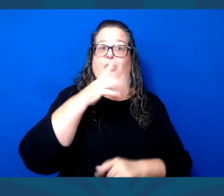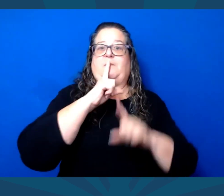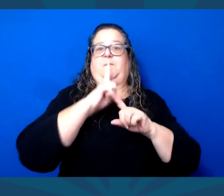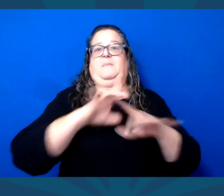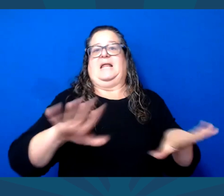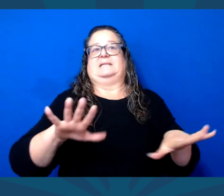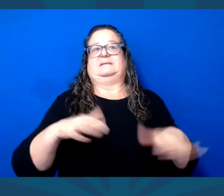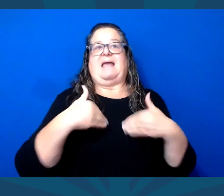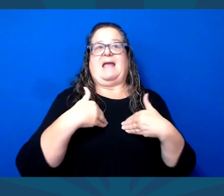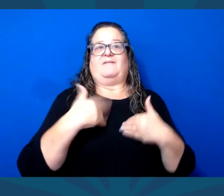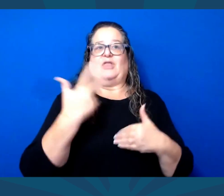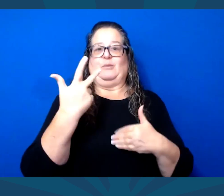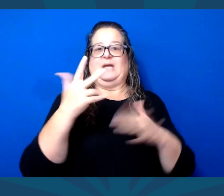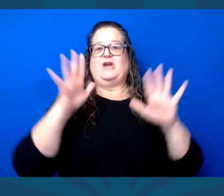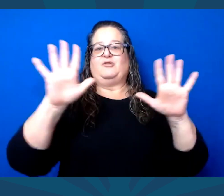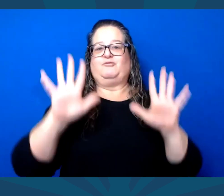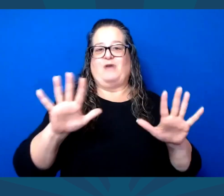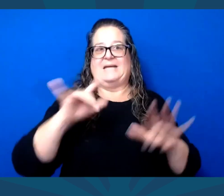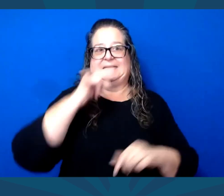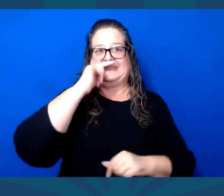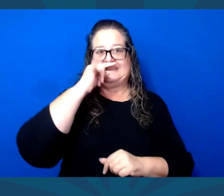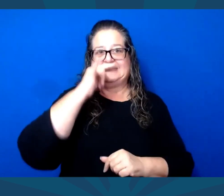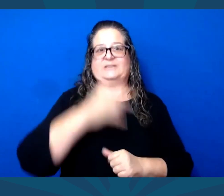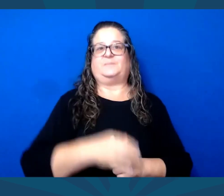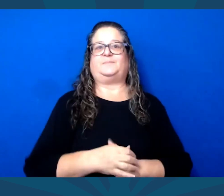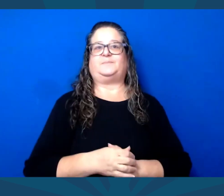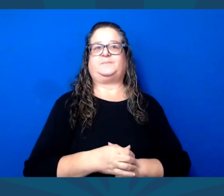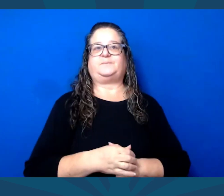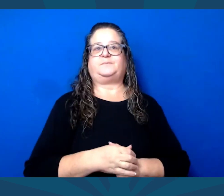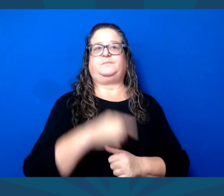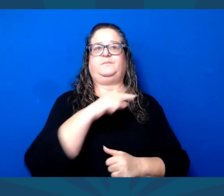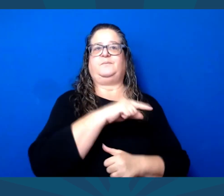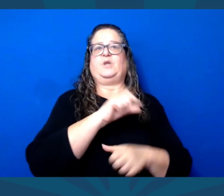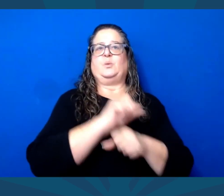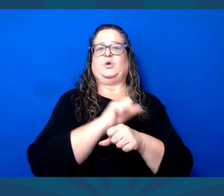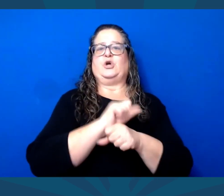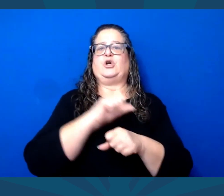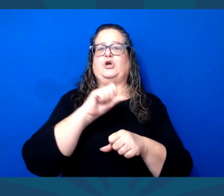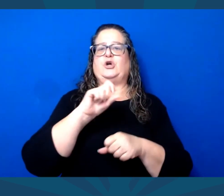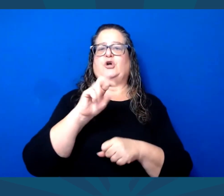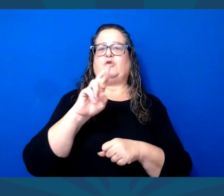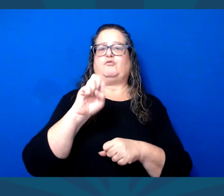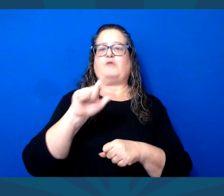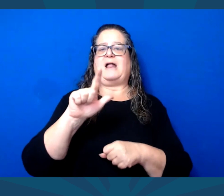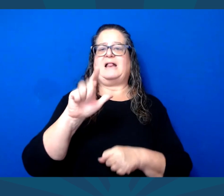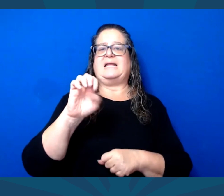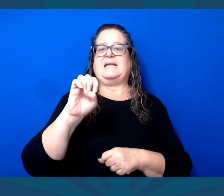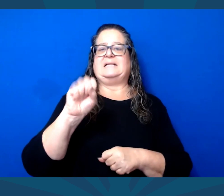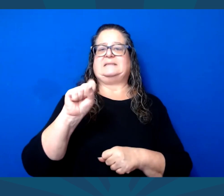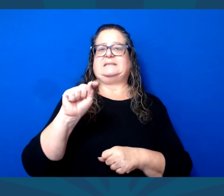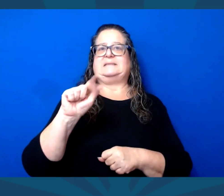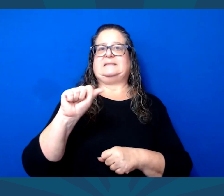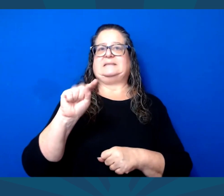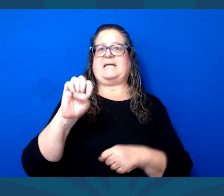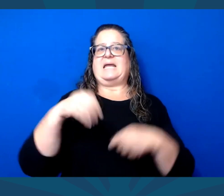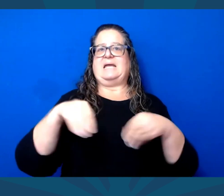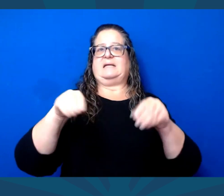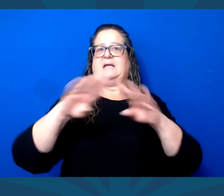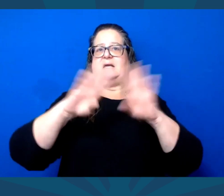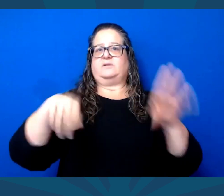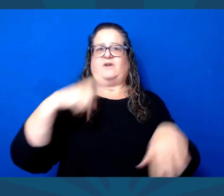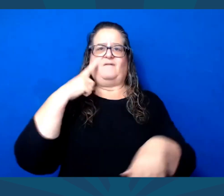And I'll oppose efforts to raise taxes or give government greater control over our lives and